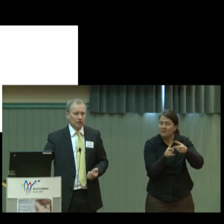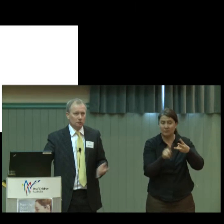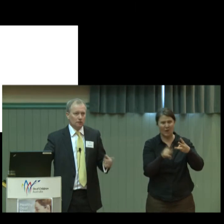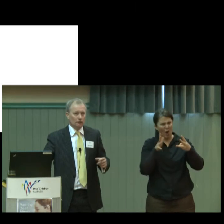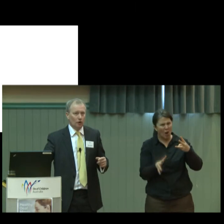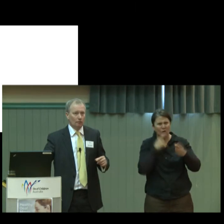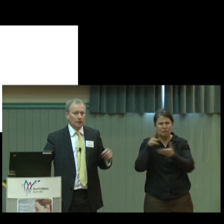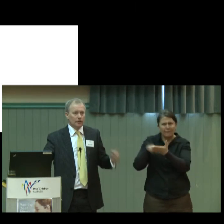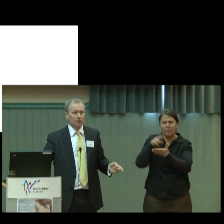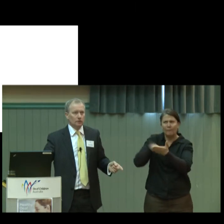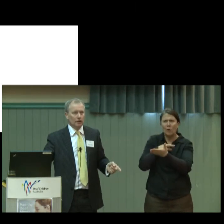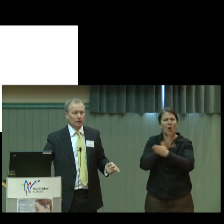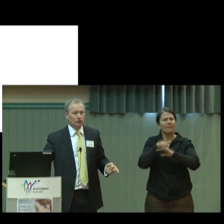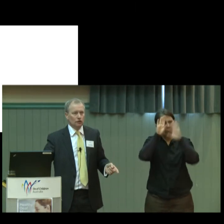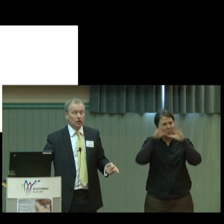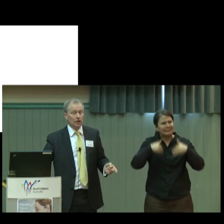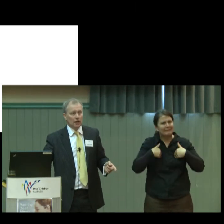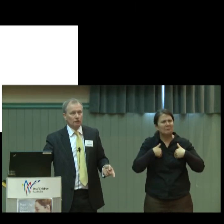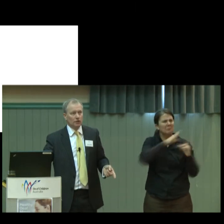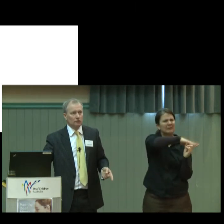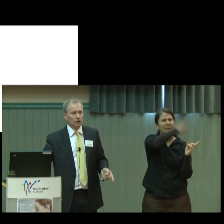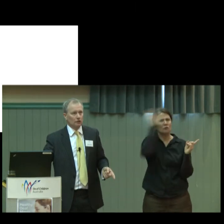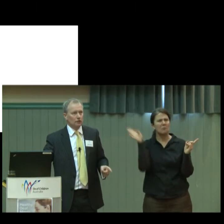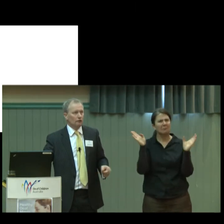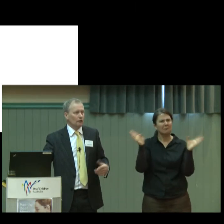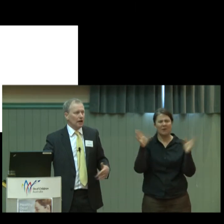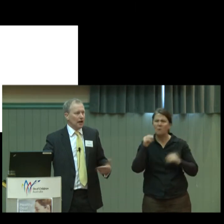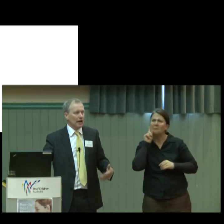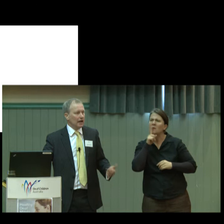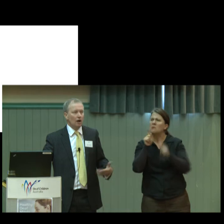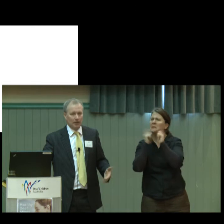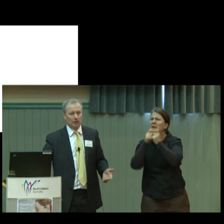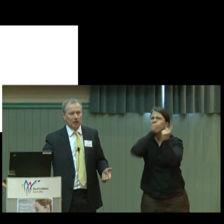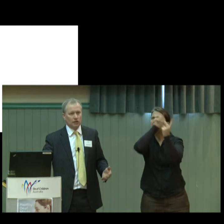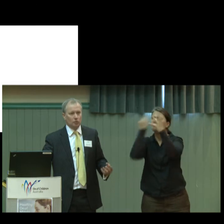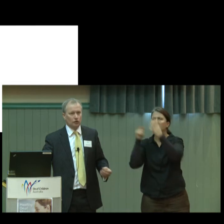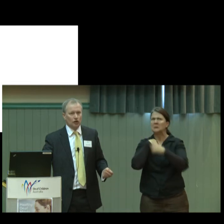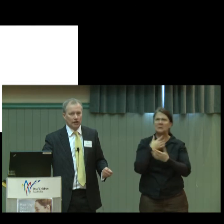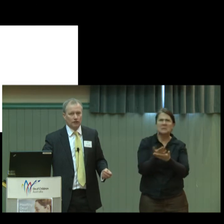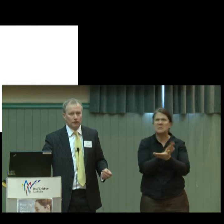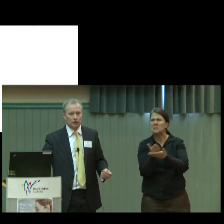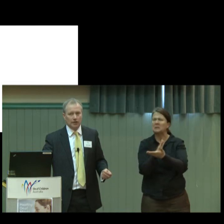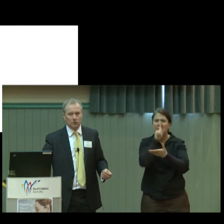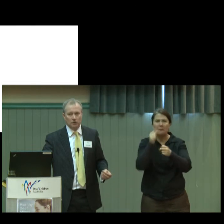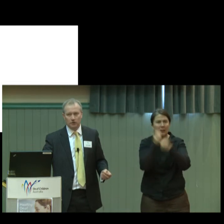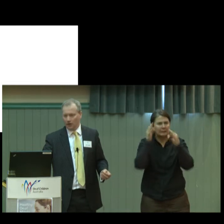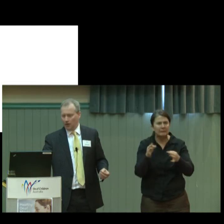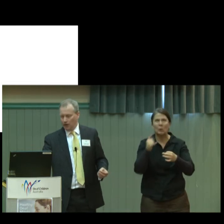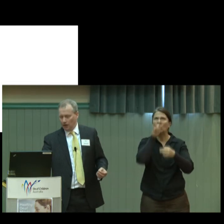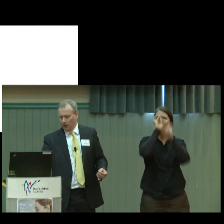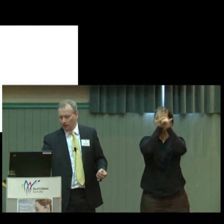spectrum assessments from teams around the country, hearing teams around the country that can't make their minds up or are struggling to do the